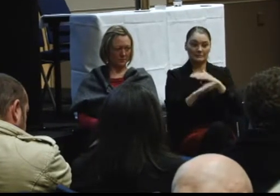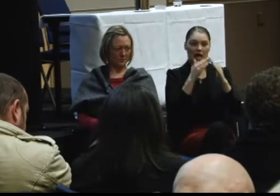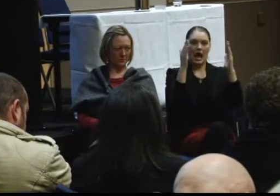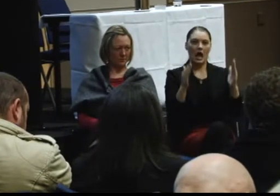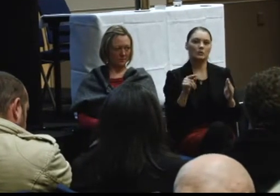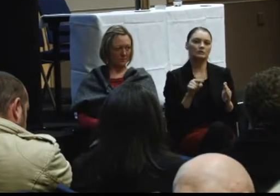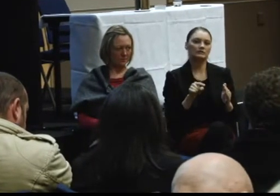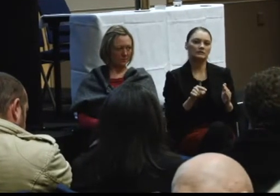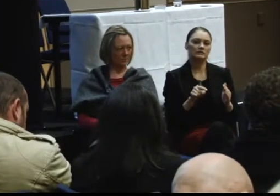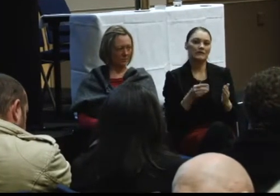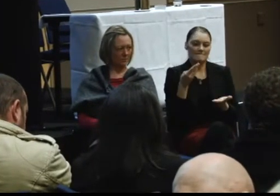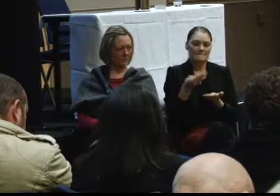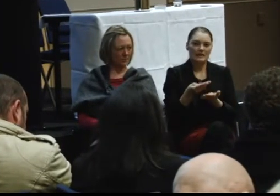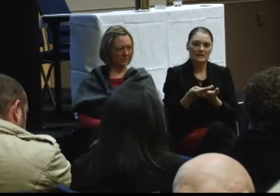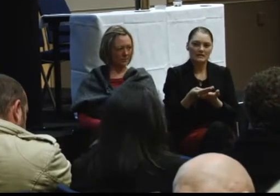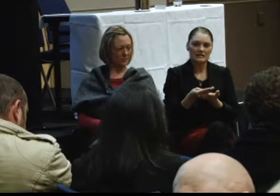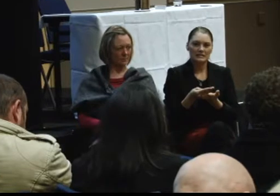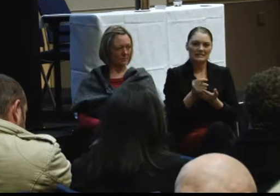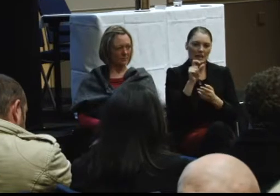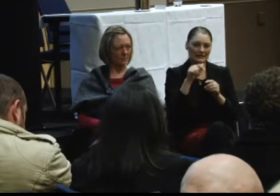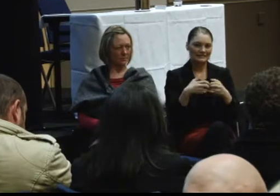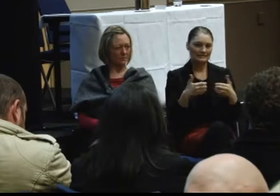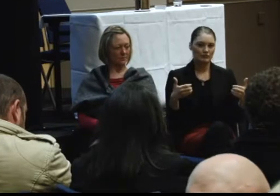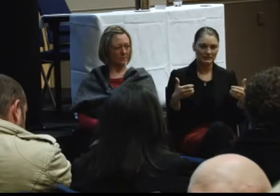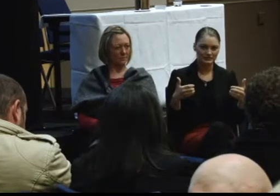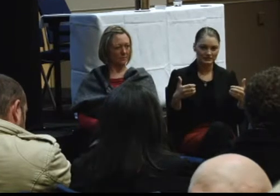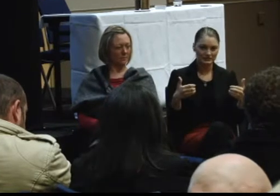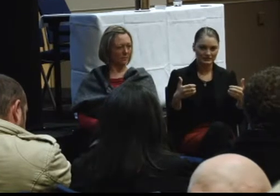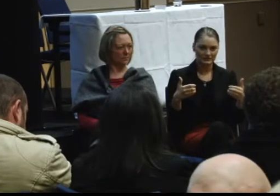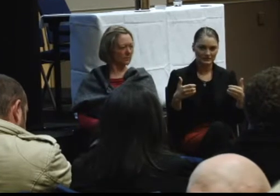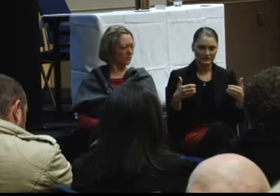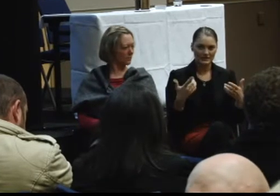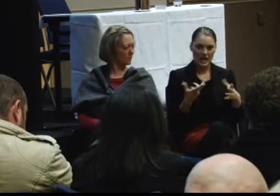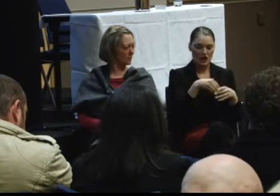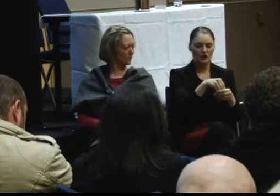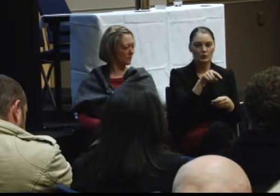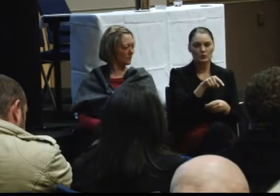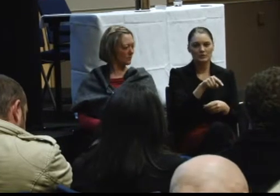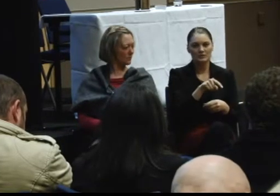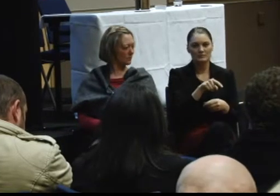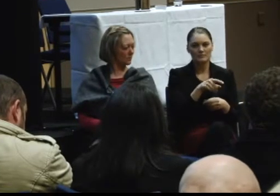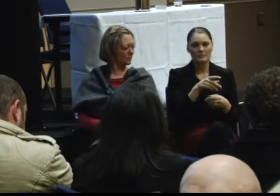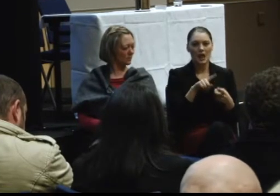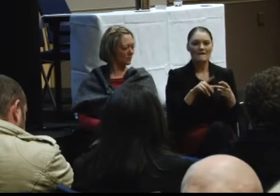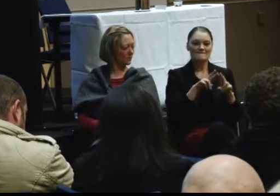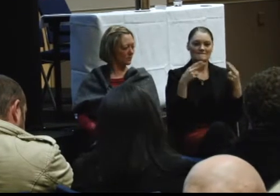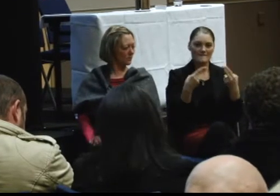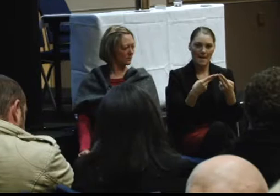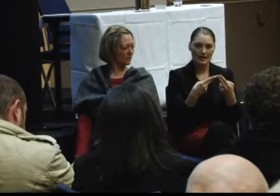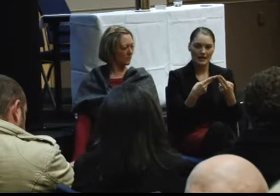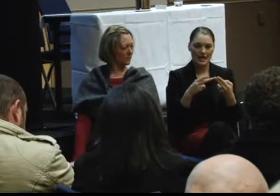is funded slightly separately, and it includes things like family liaison